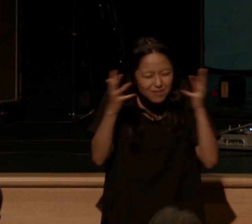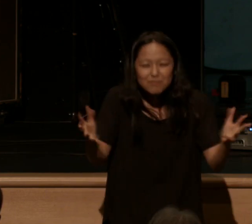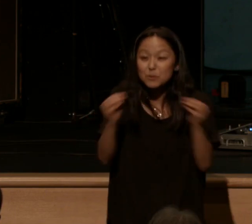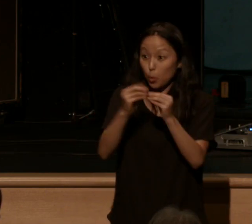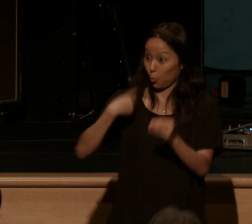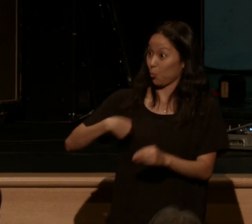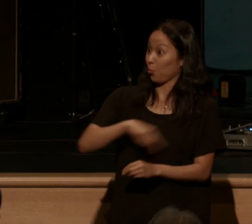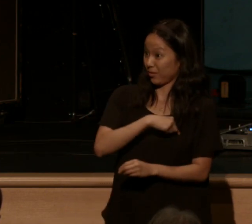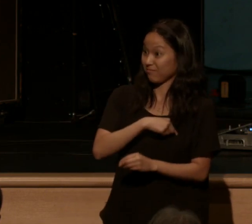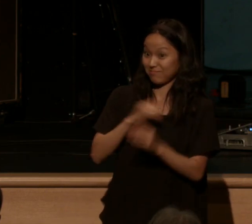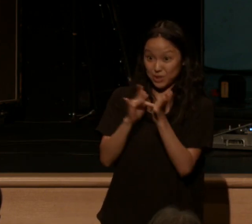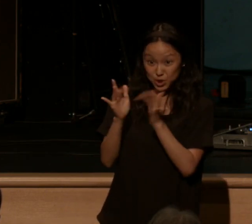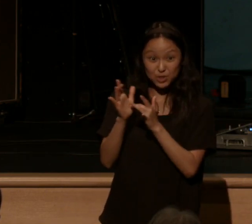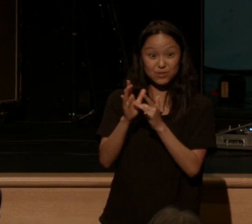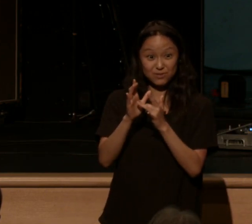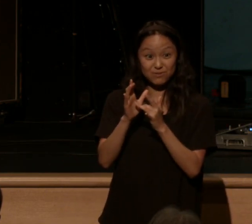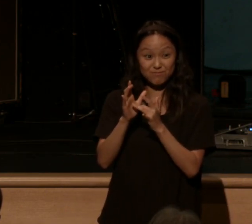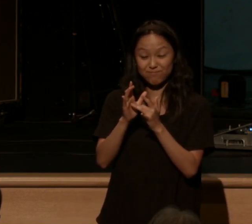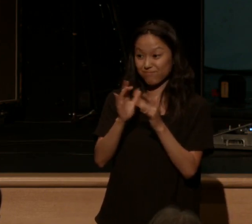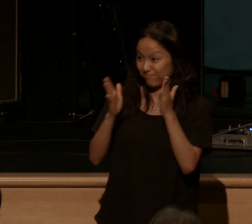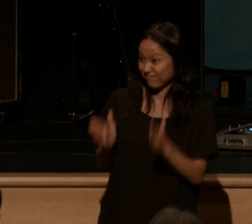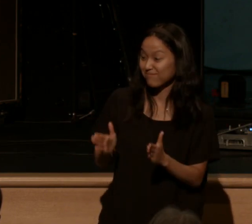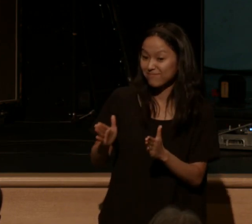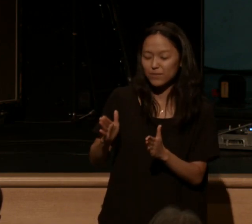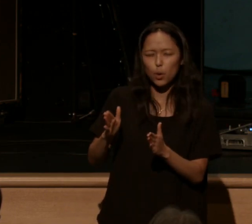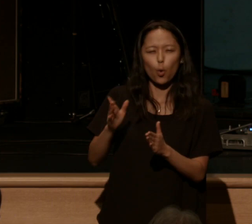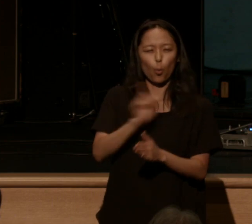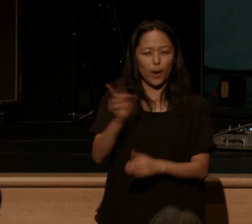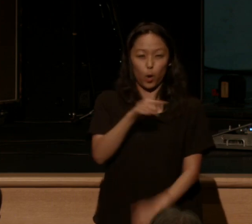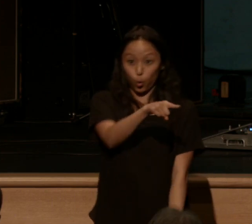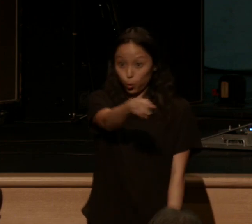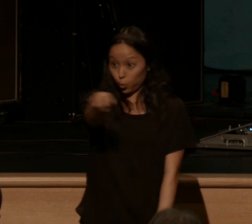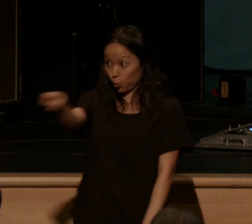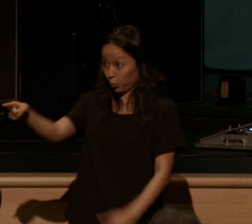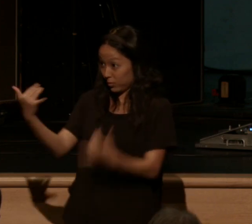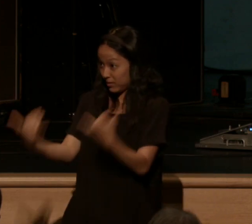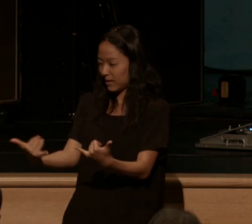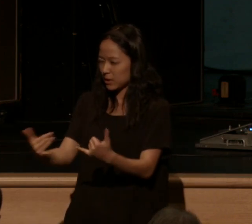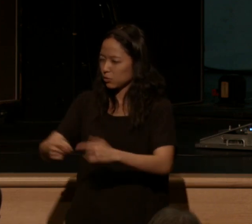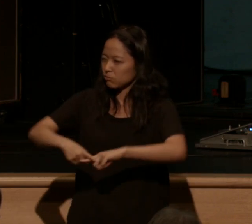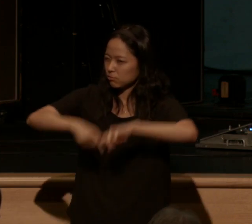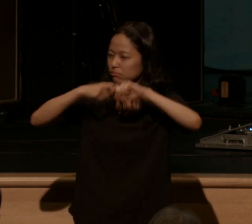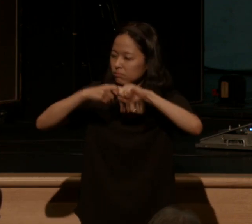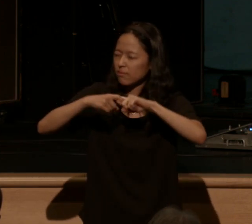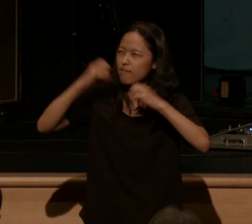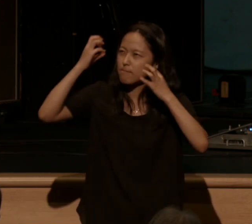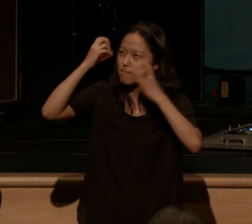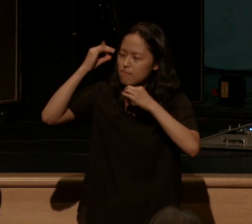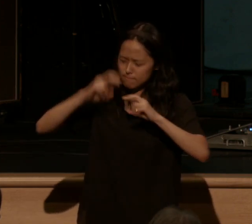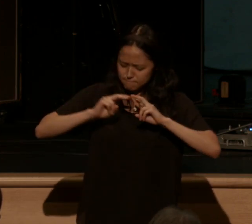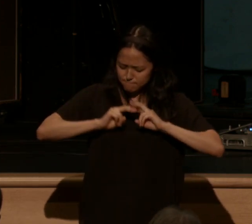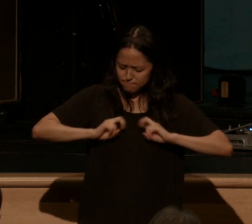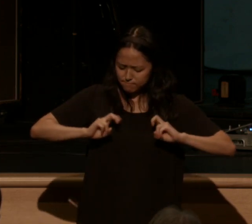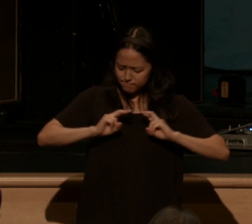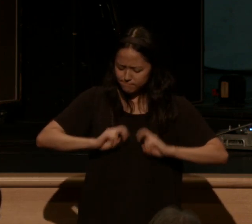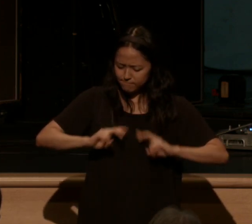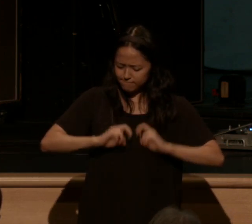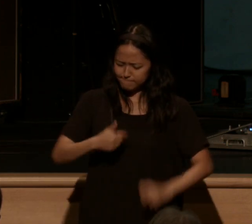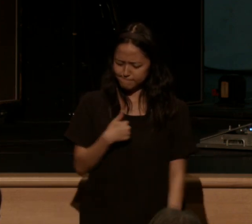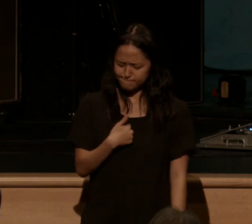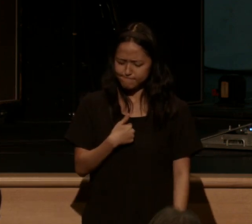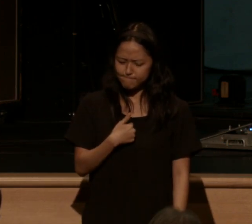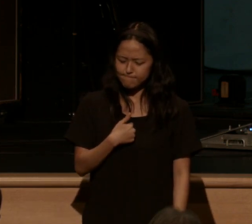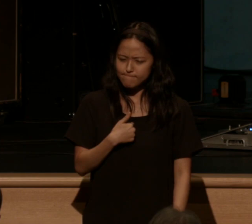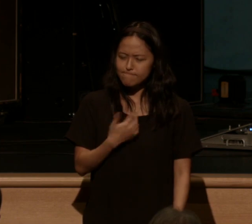How much more should followers of Jesus Christ? Where are you today? So again, stop and take stock right now. How are